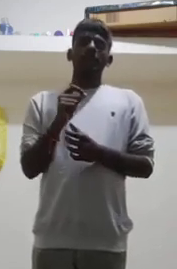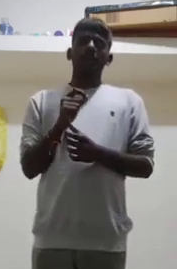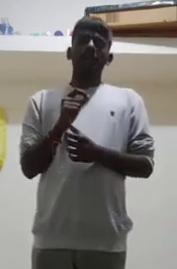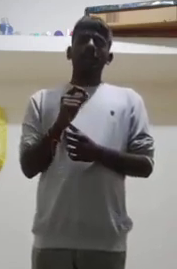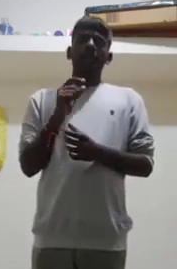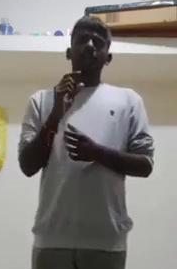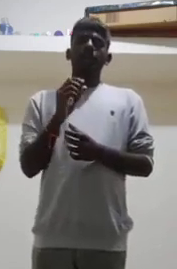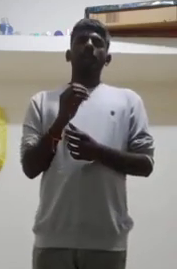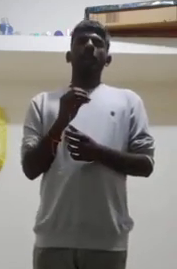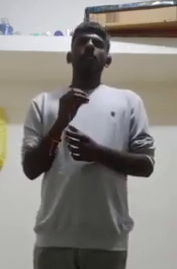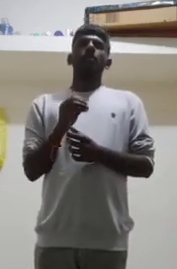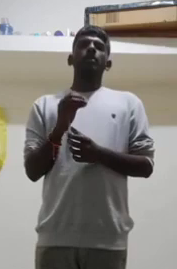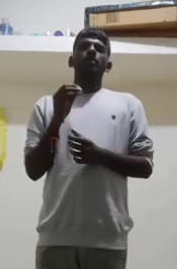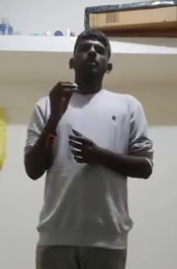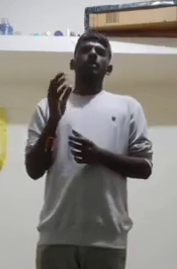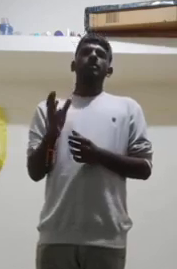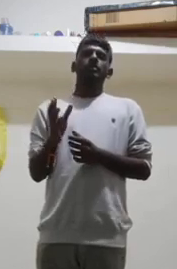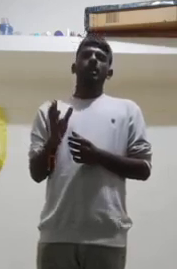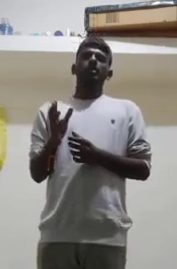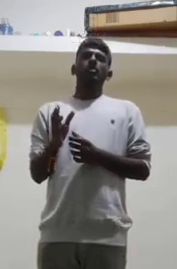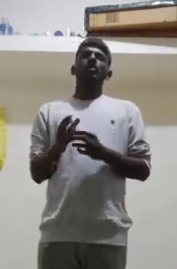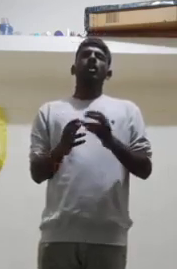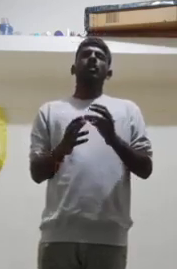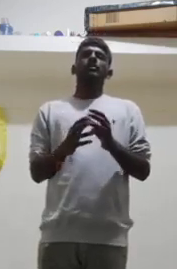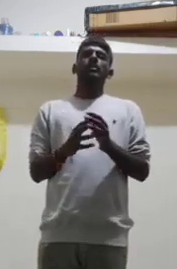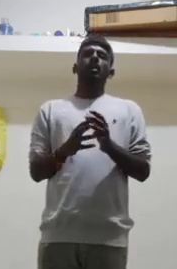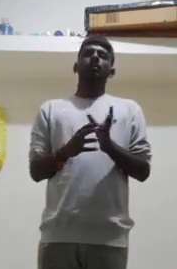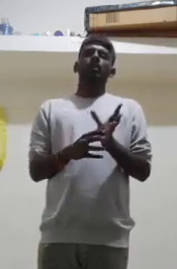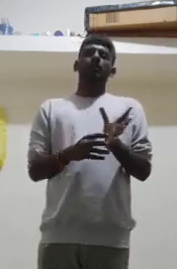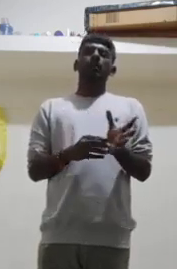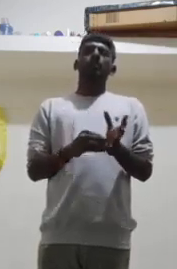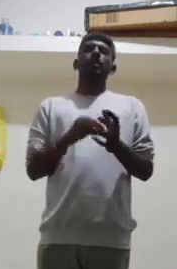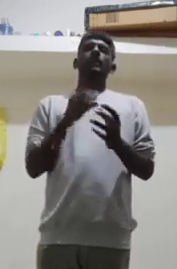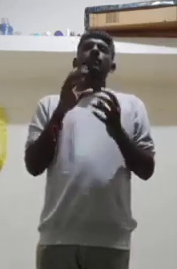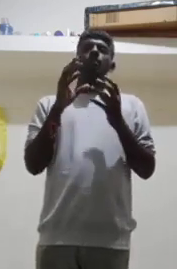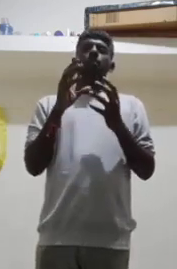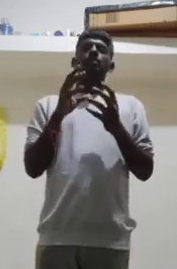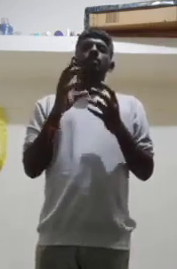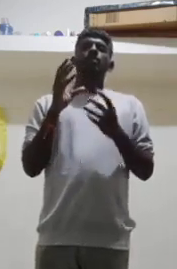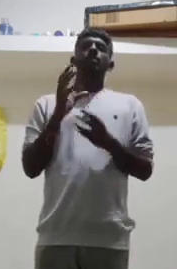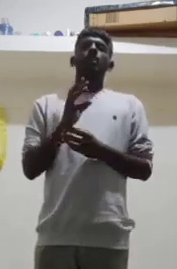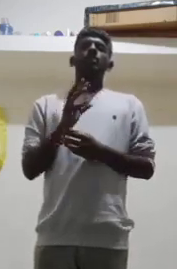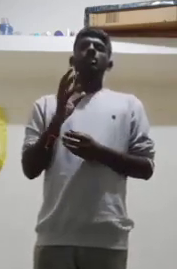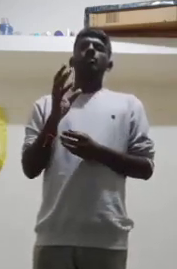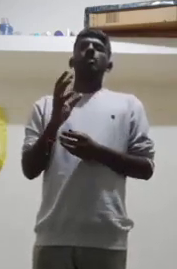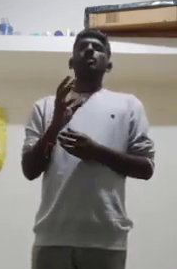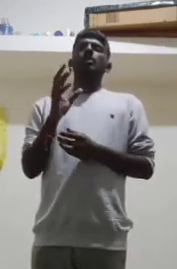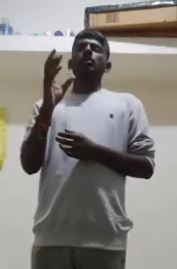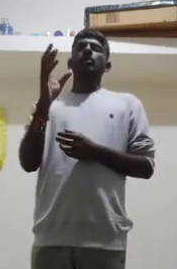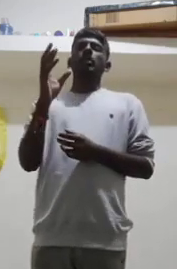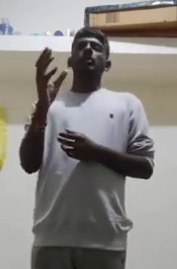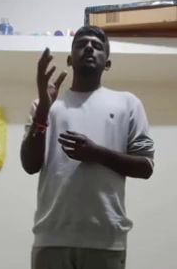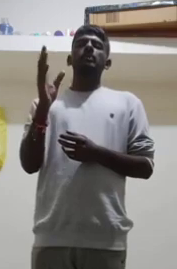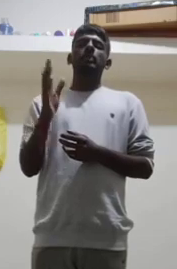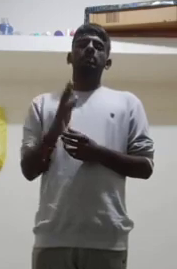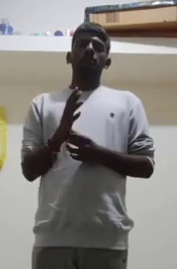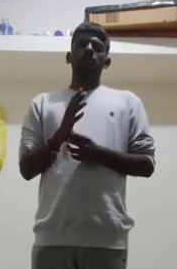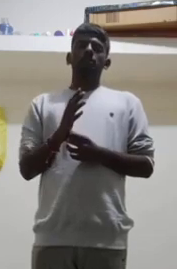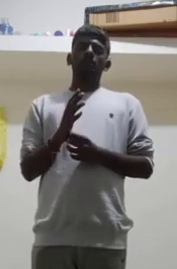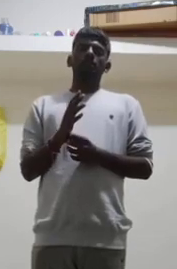by line, and I am going to explain you about those object oriented programming features.